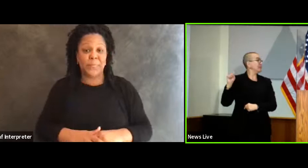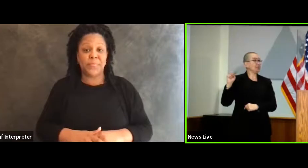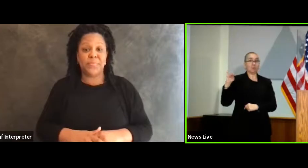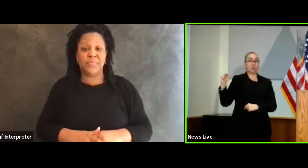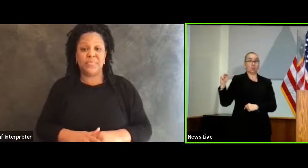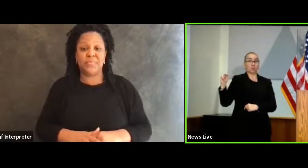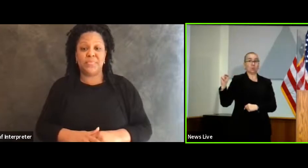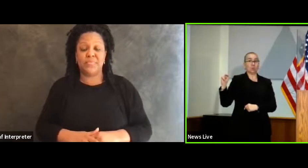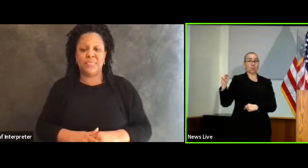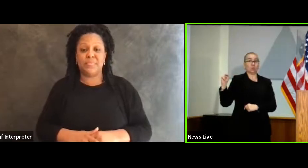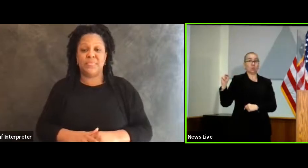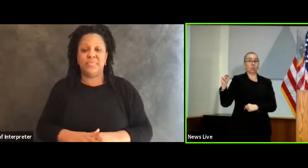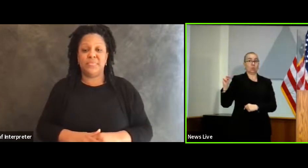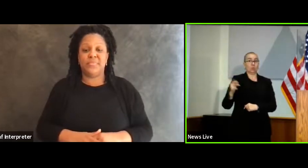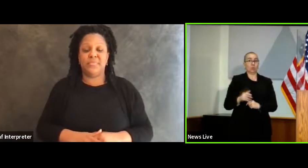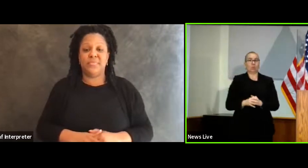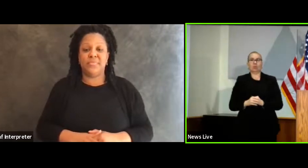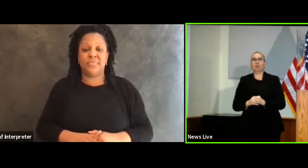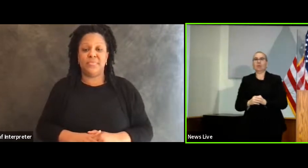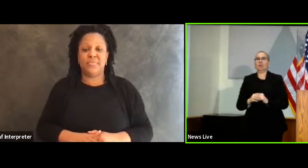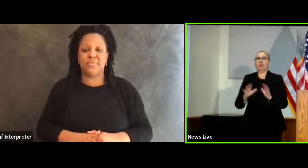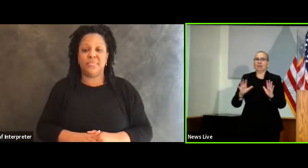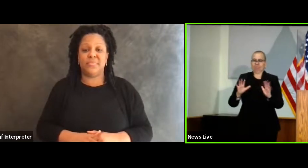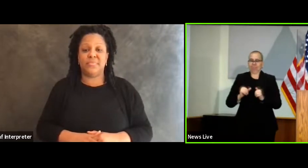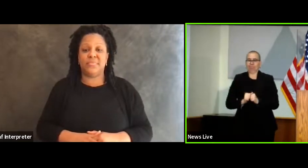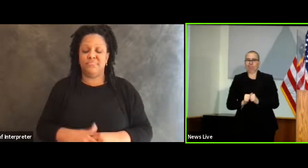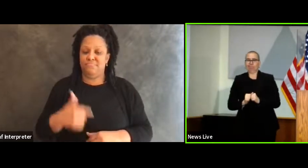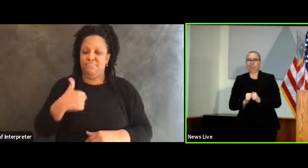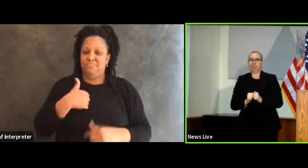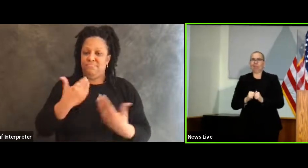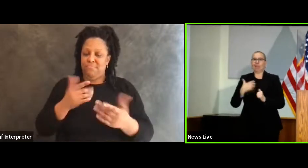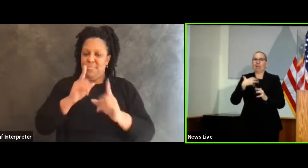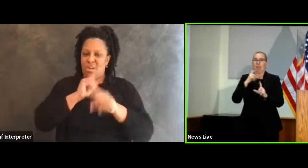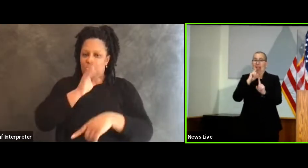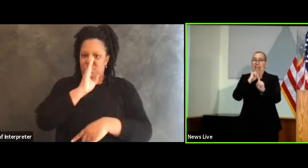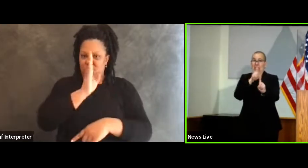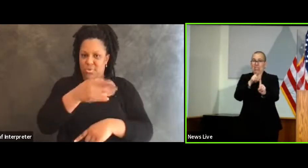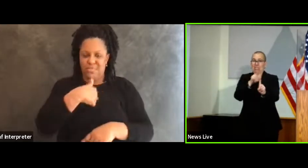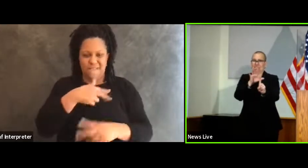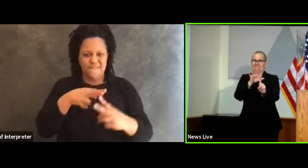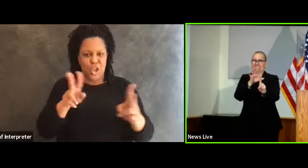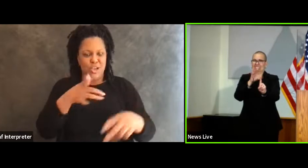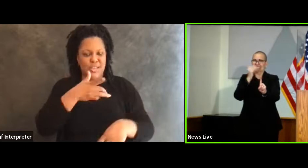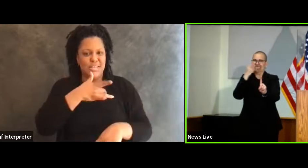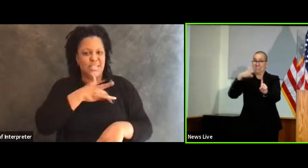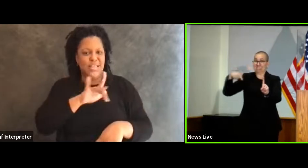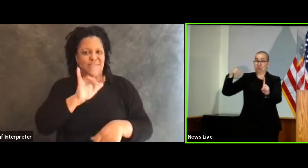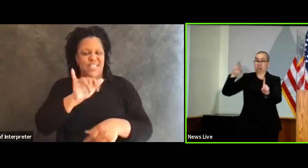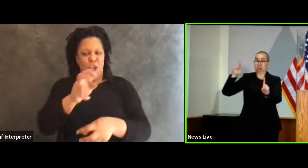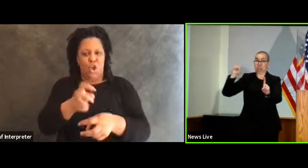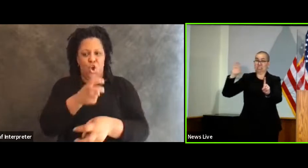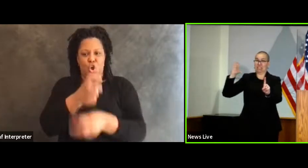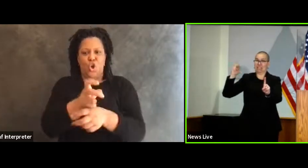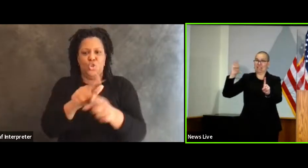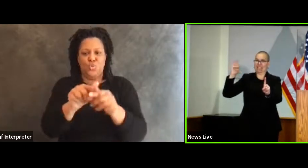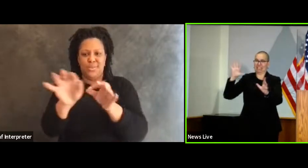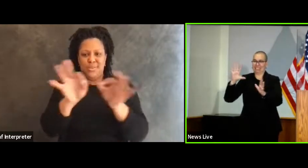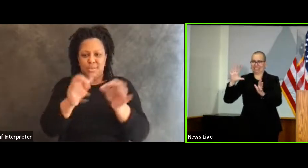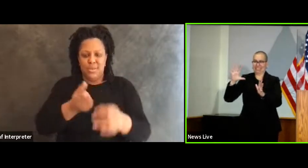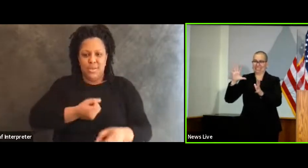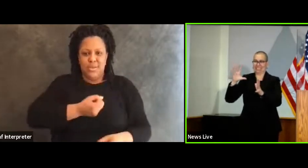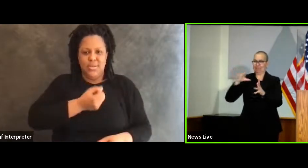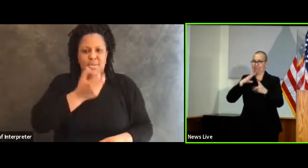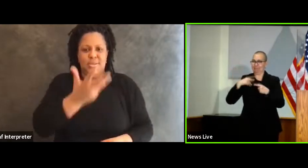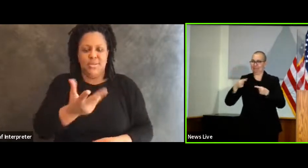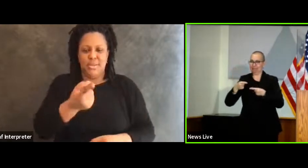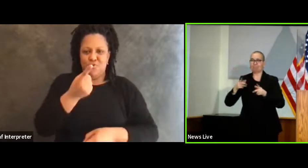I'm going to answer this directly, but it's delicate because it's difficult in a press conference to say it accurately. I think,